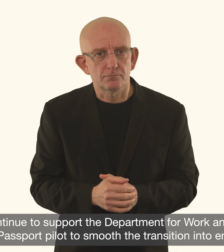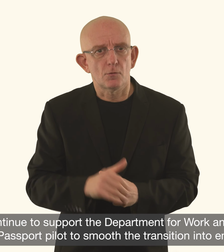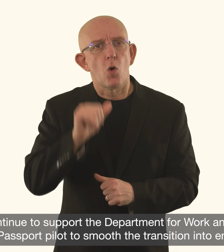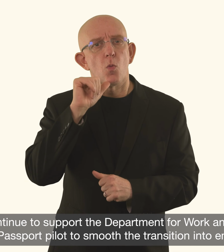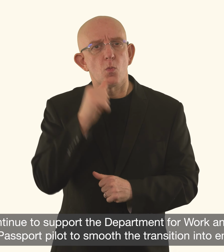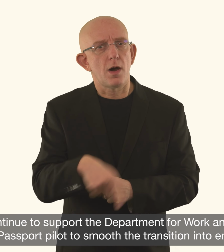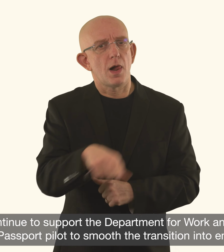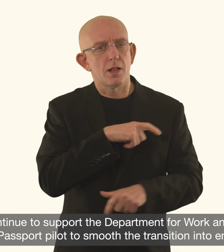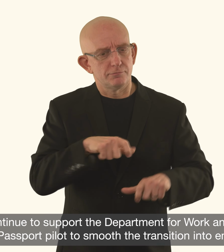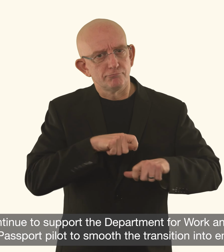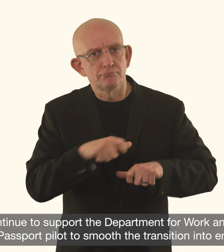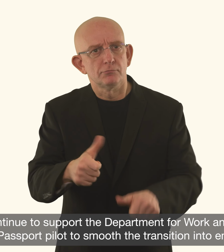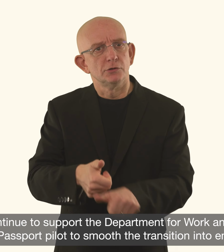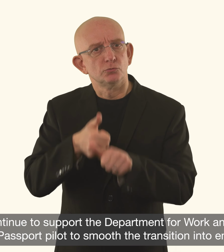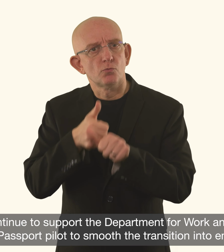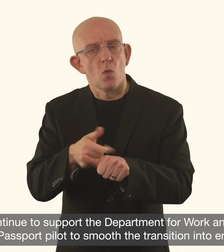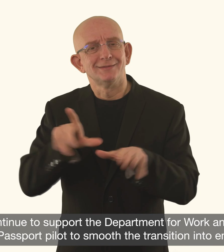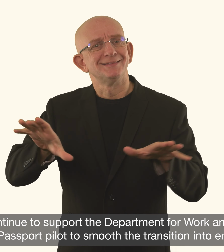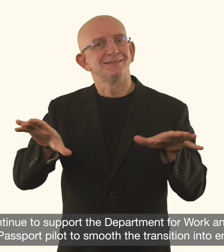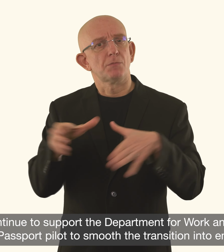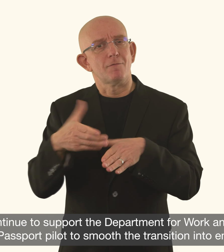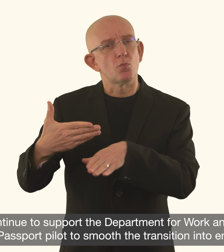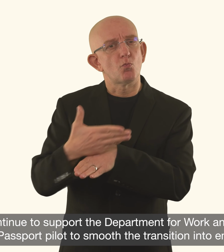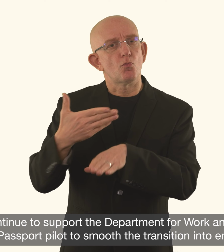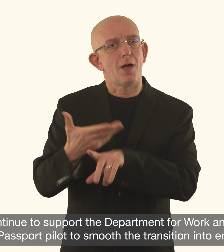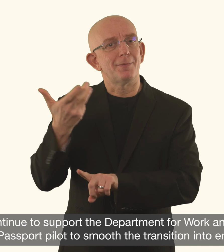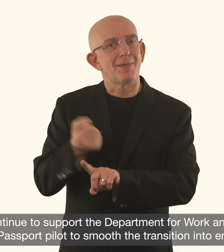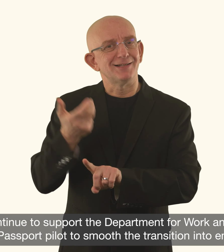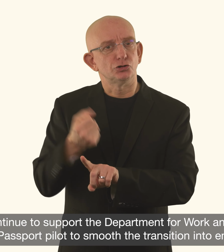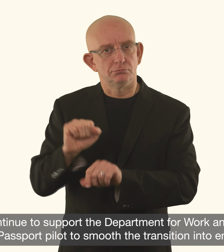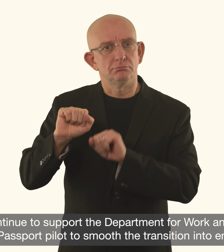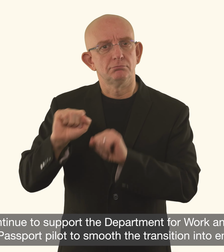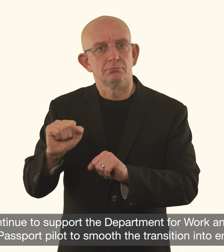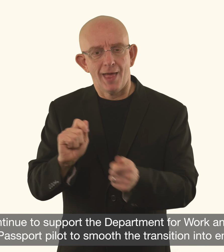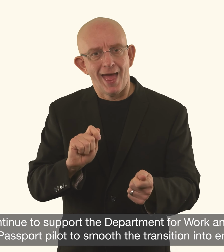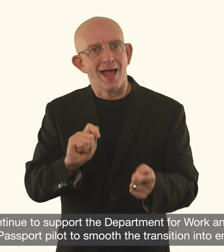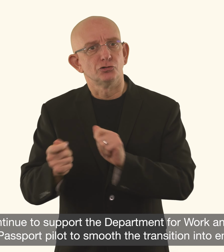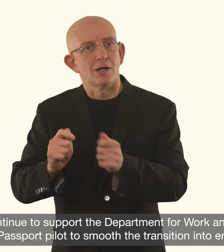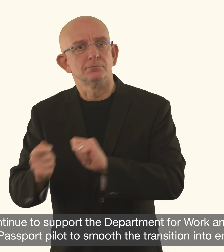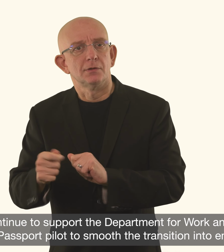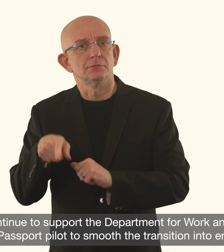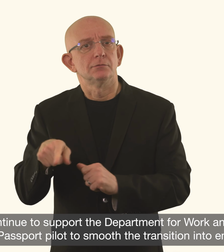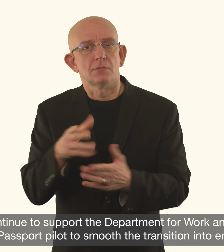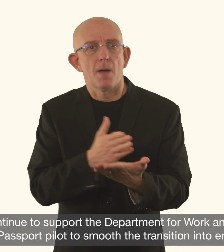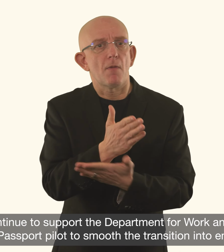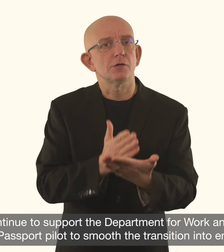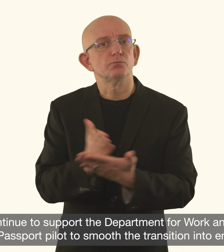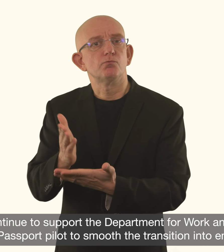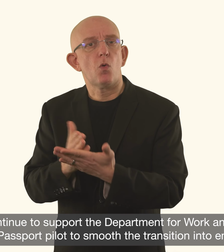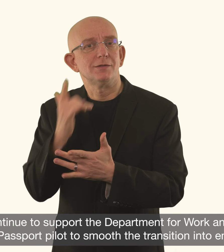Four. We will continue to support the Department for Work and Pensions Adjustment Passport pilot to smooth the transition into